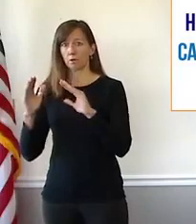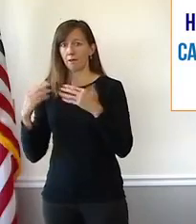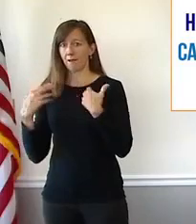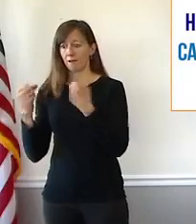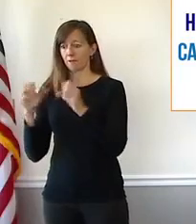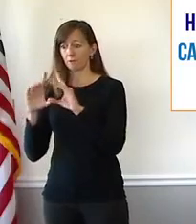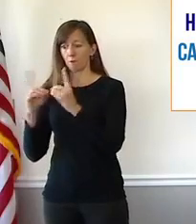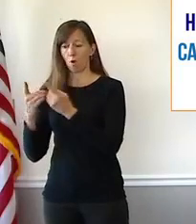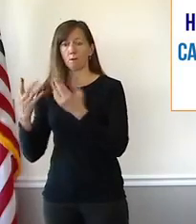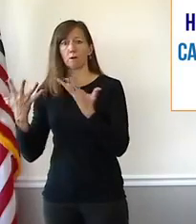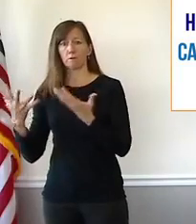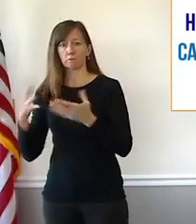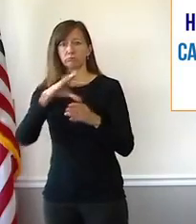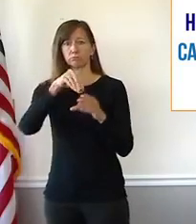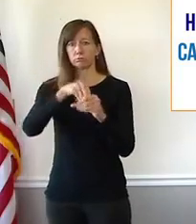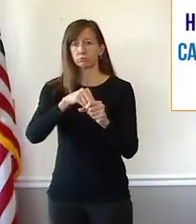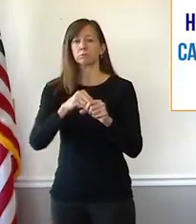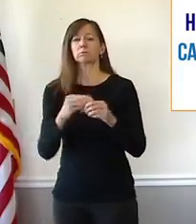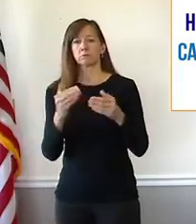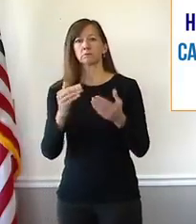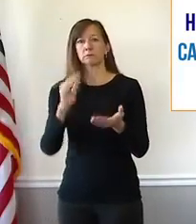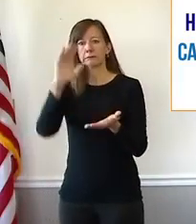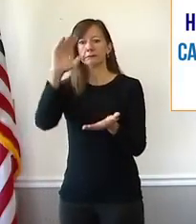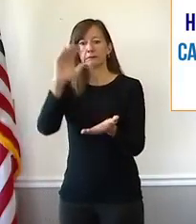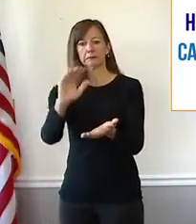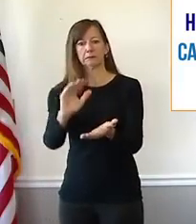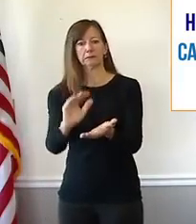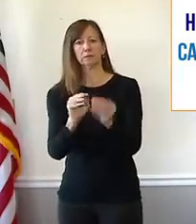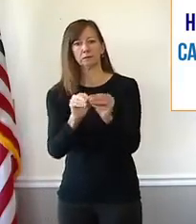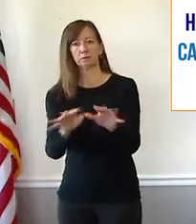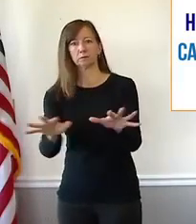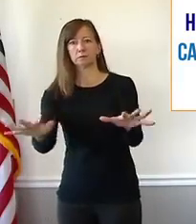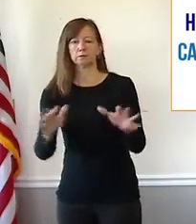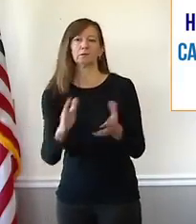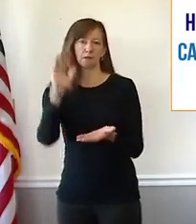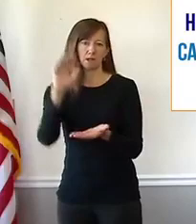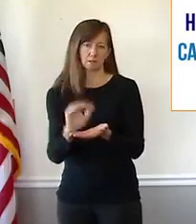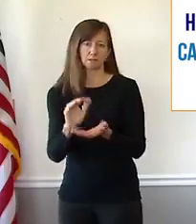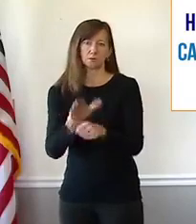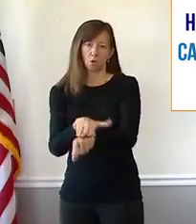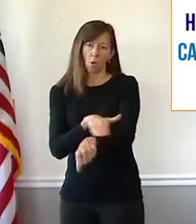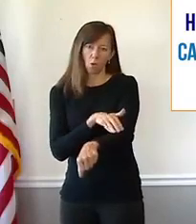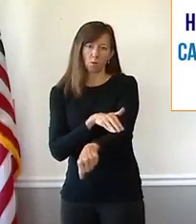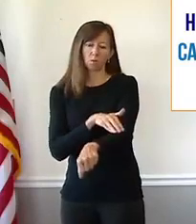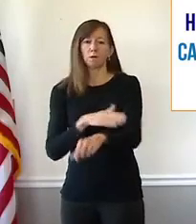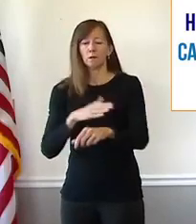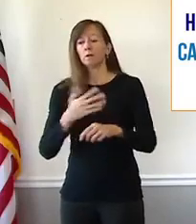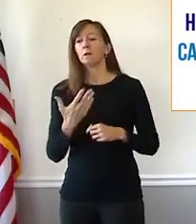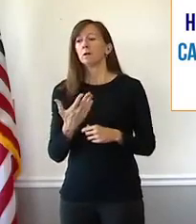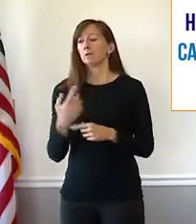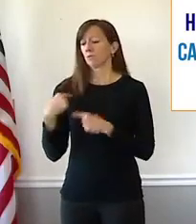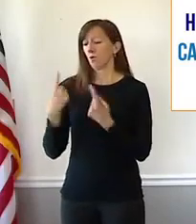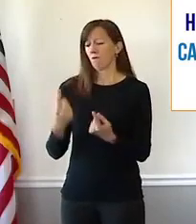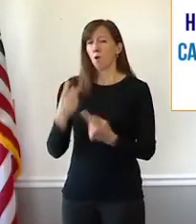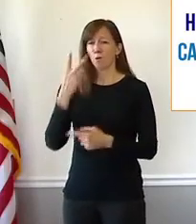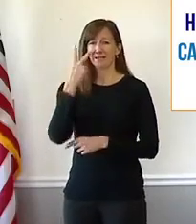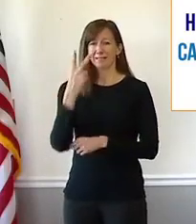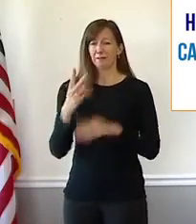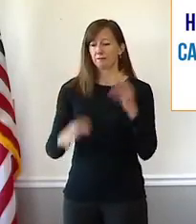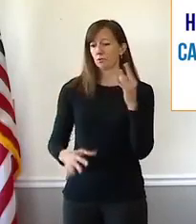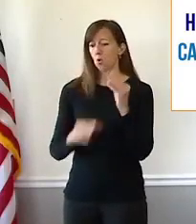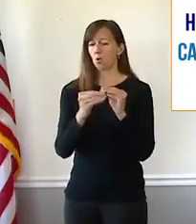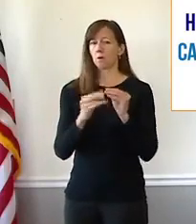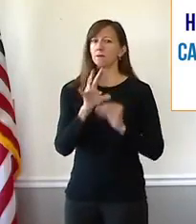is in fact slowing the transmission. But we have now seen 74 total confirmed cases,